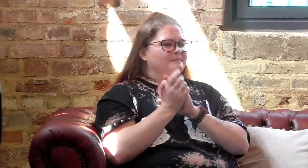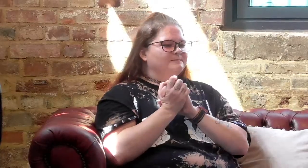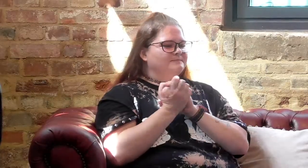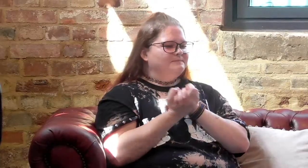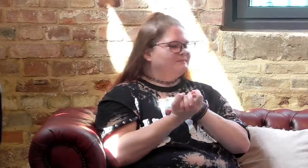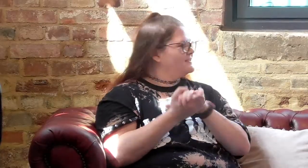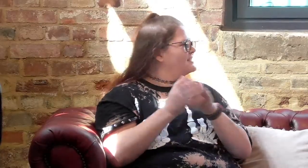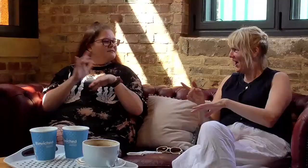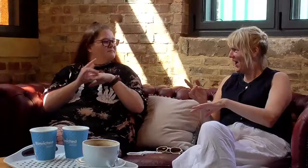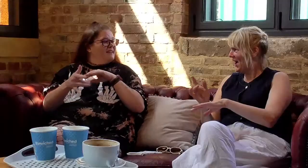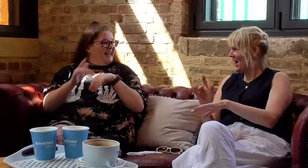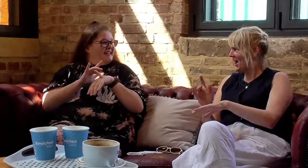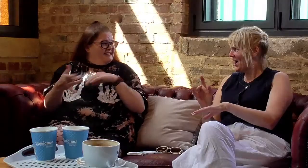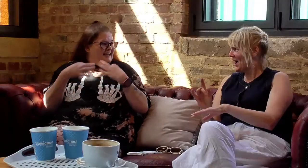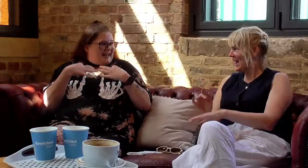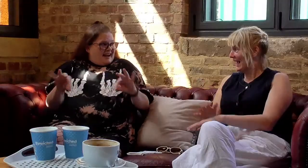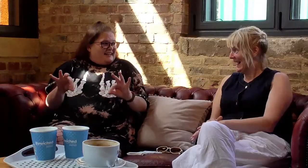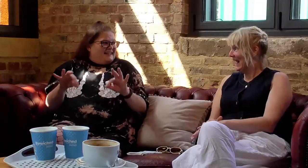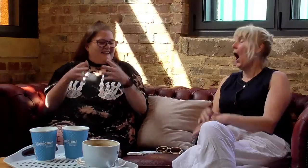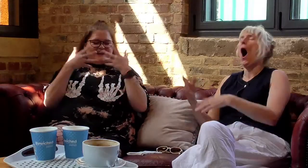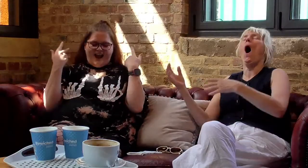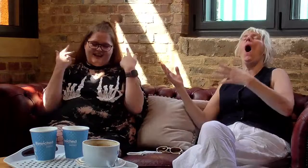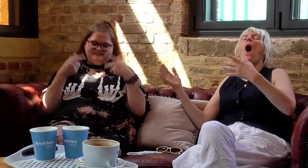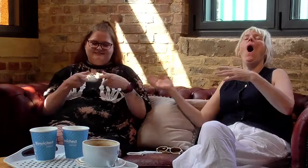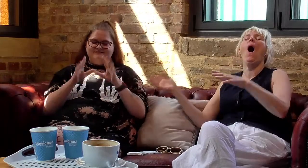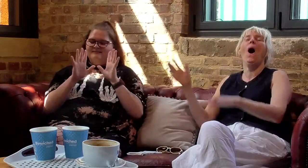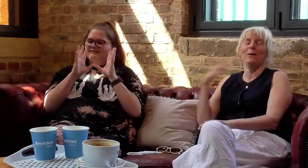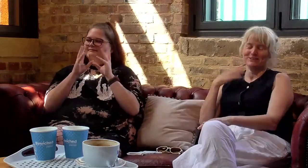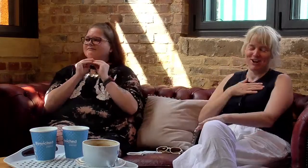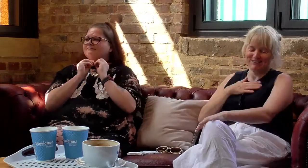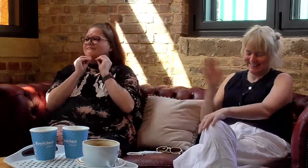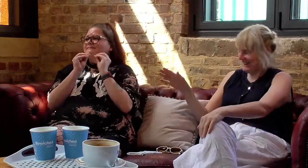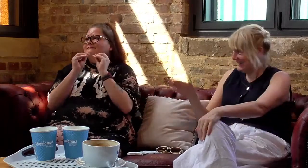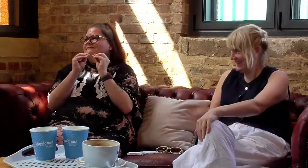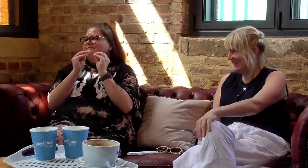We've got a sensitive cat. Oh,